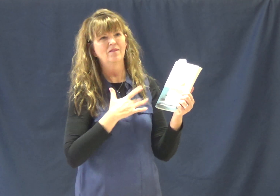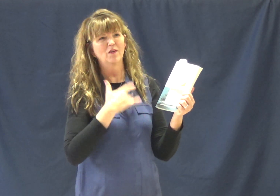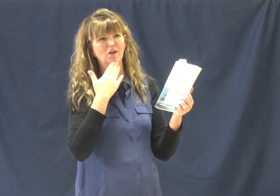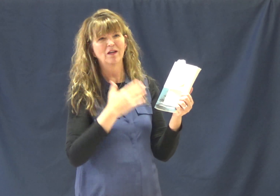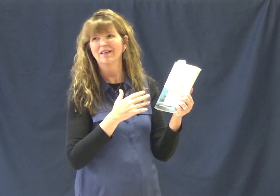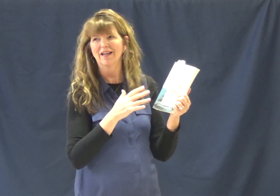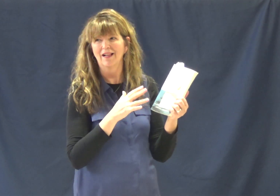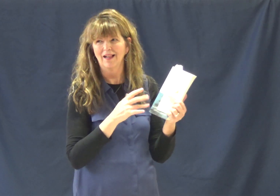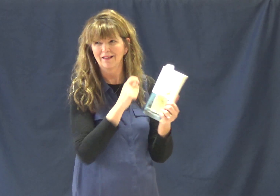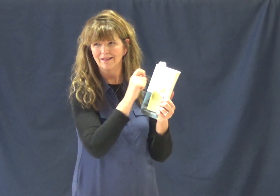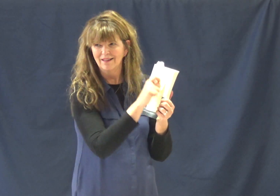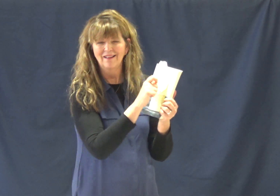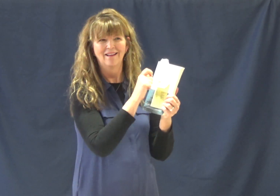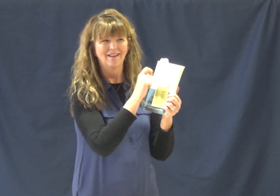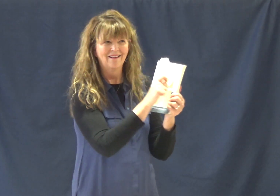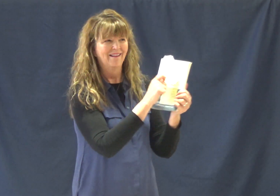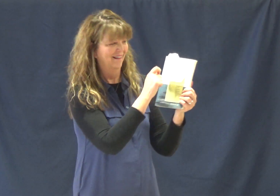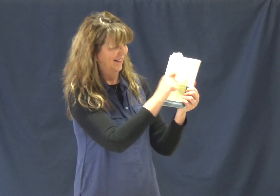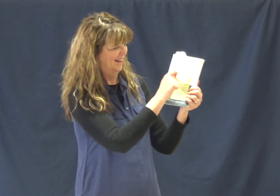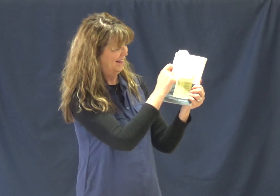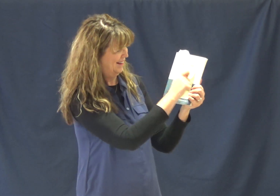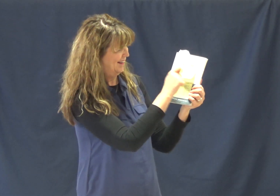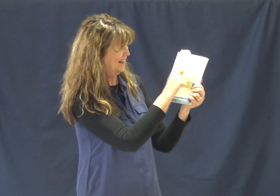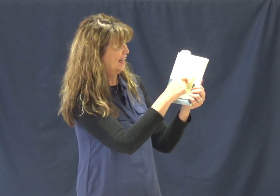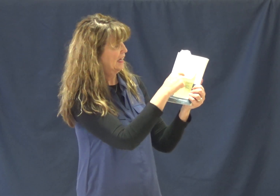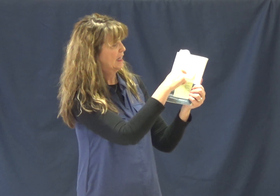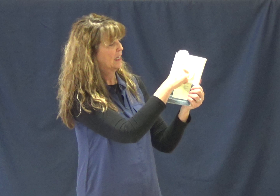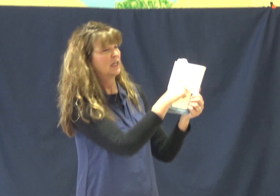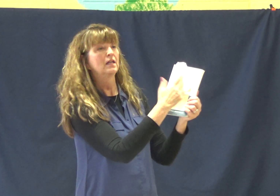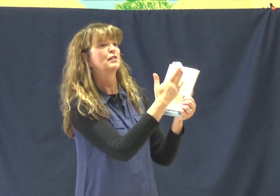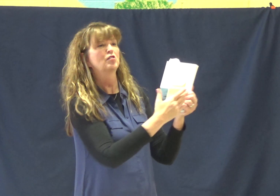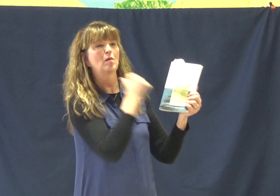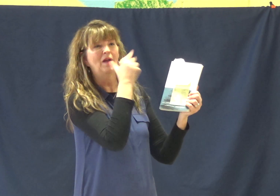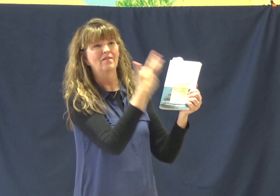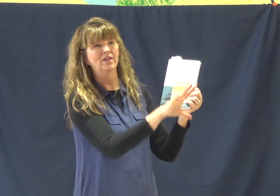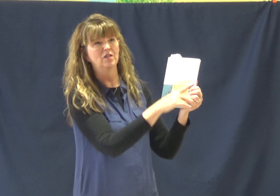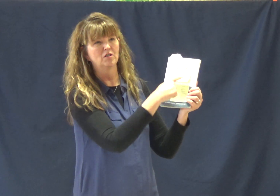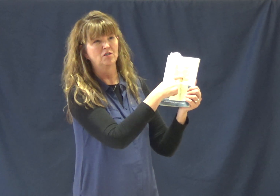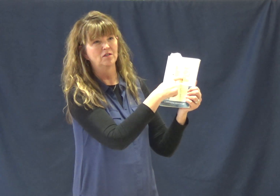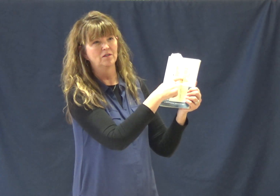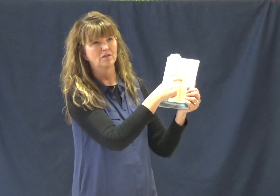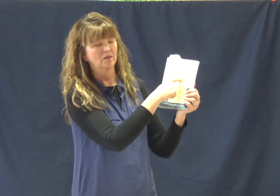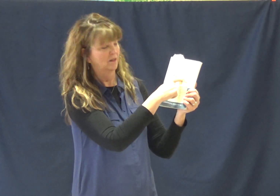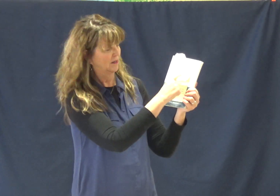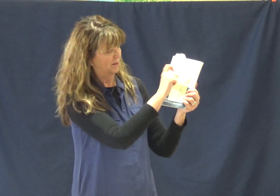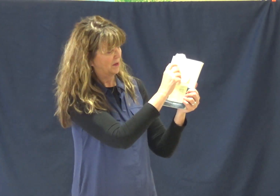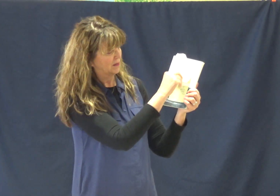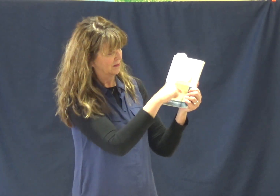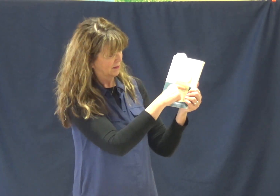But I like to keep my list, and I like it when I finish it, and I can